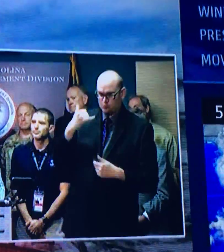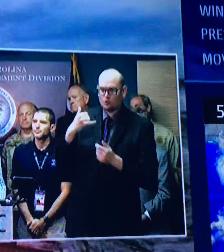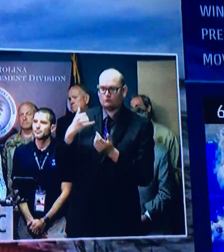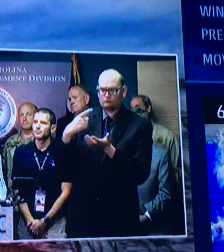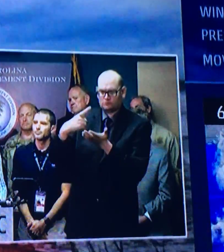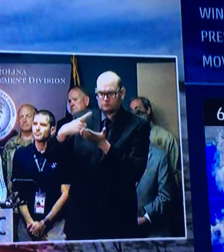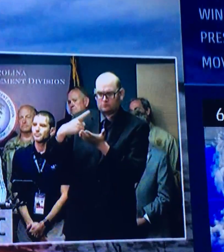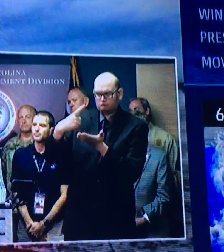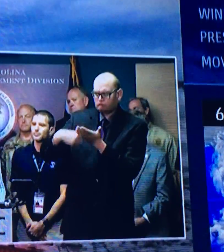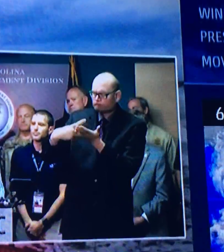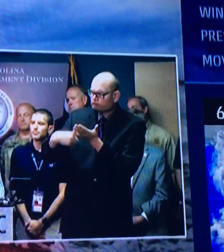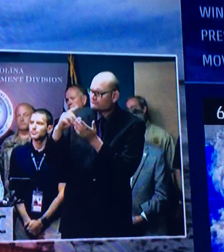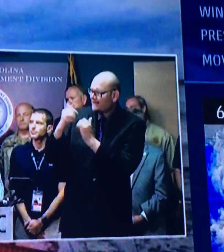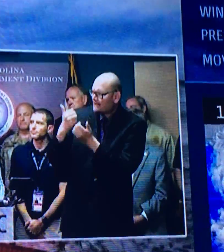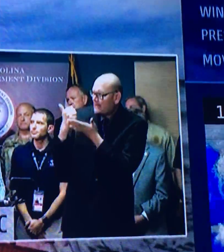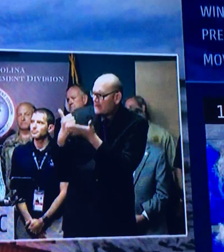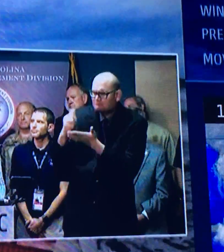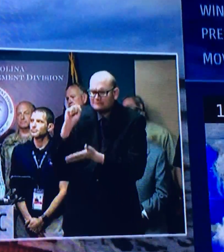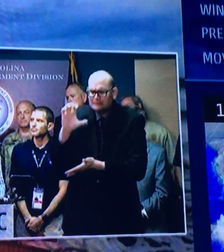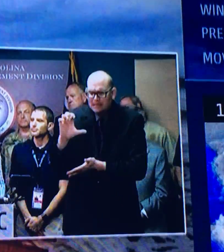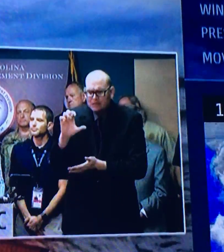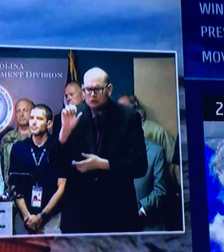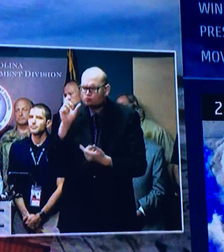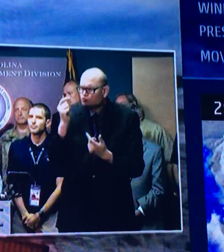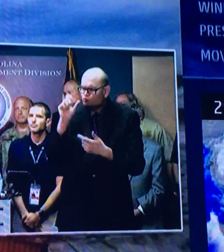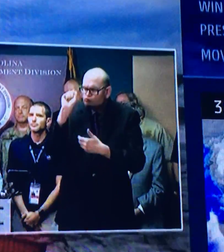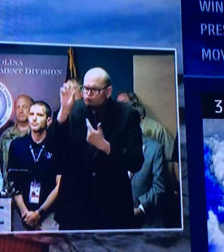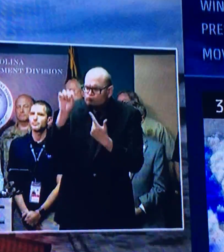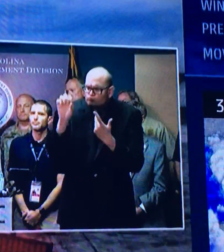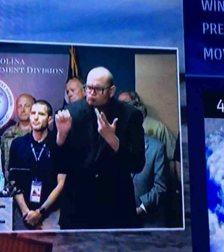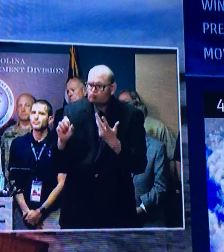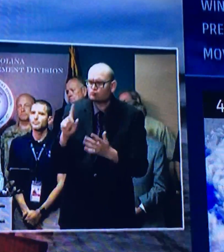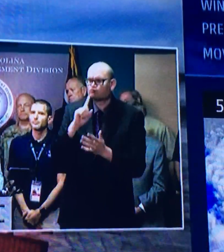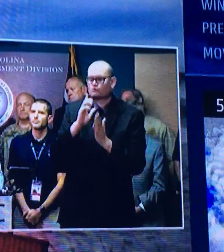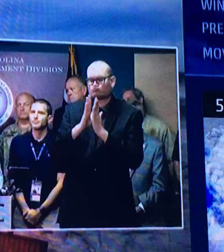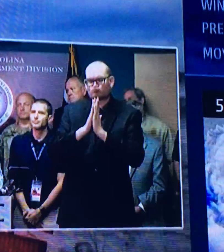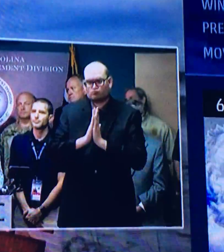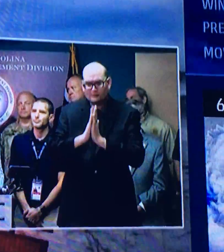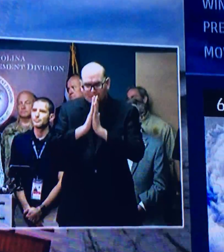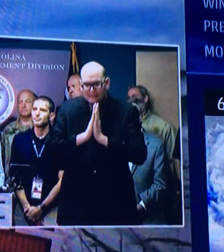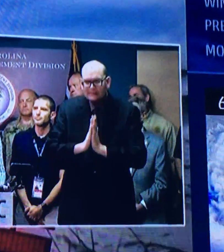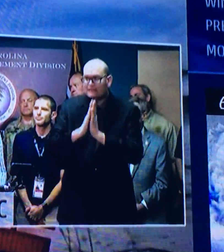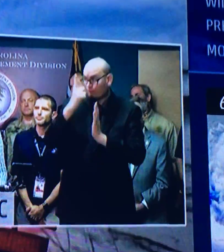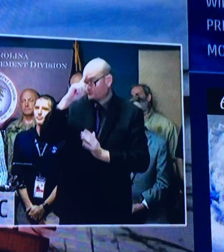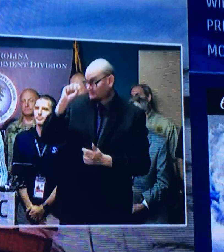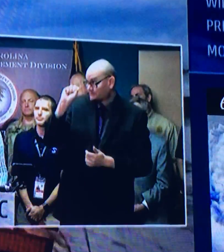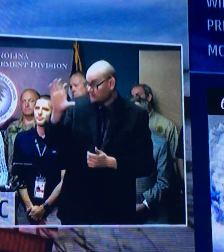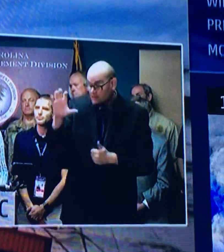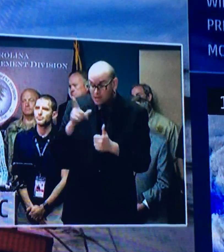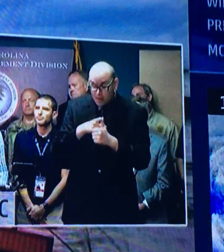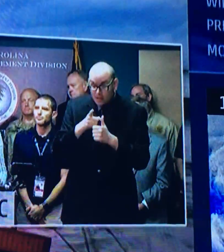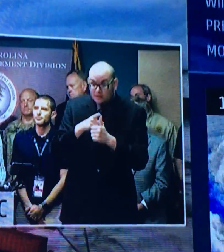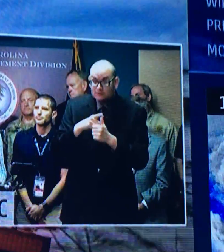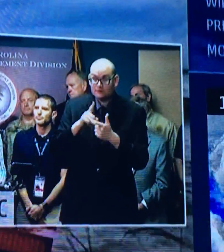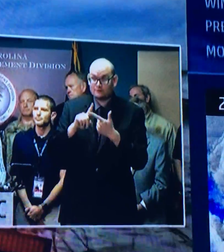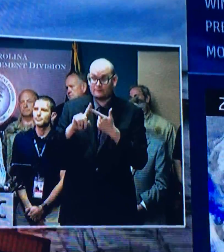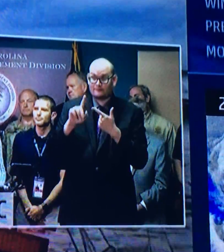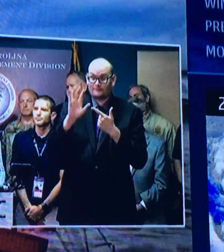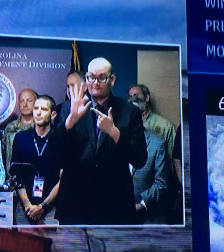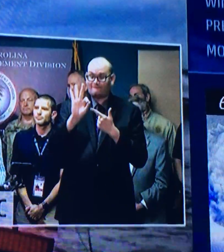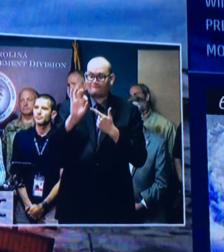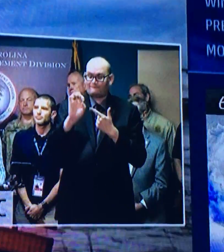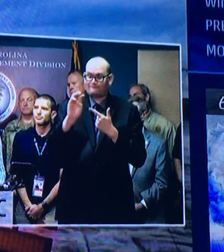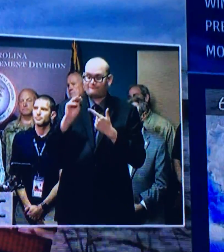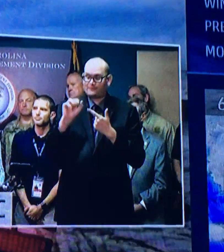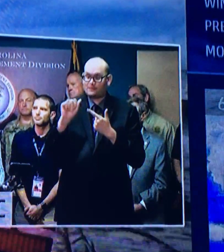of South Carolina, and said that they would continue to be on standby. FEMA is on the ground as of now, and our federal emergency